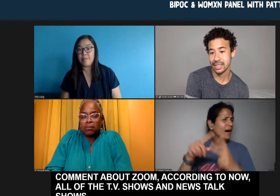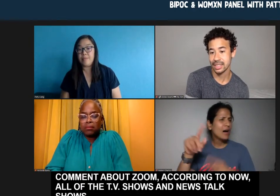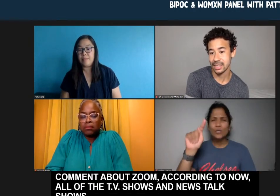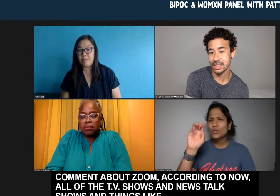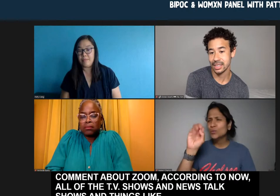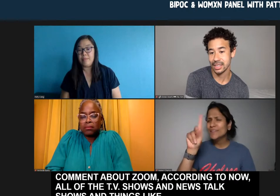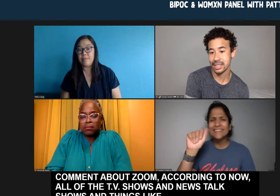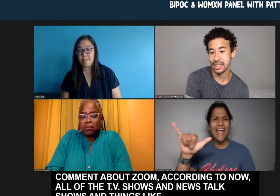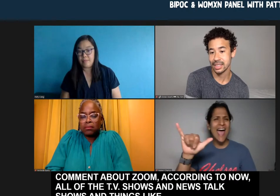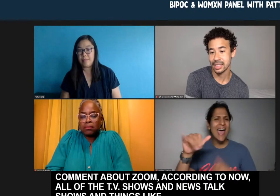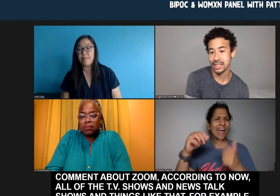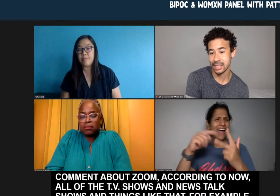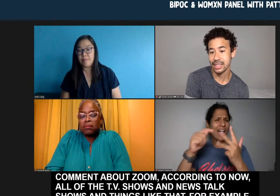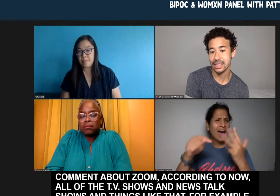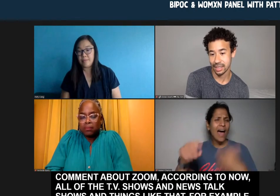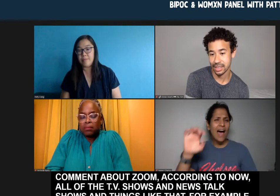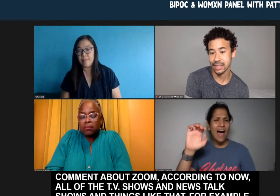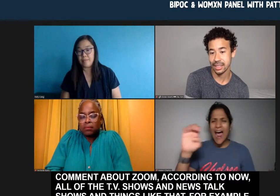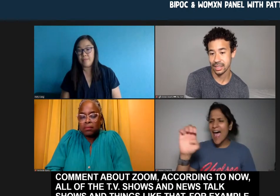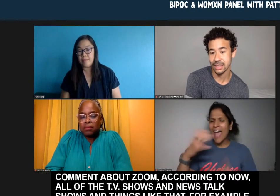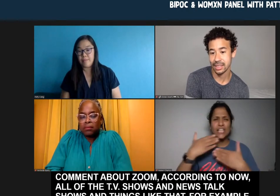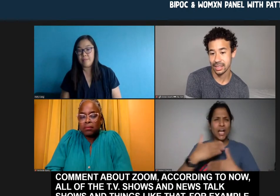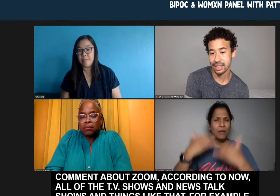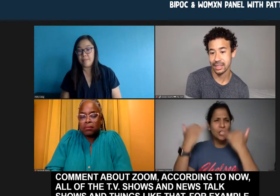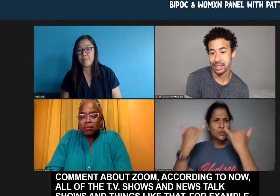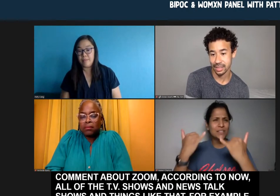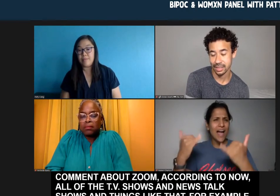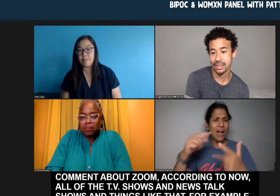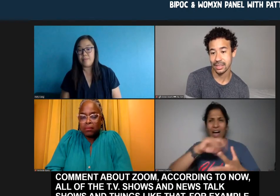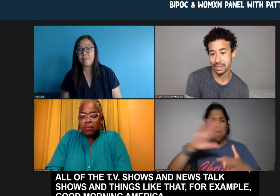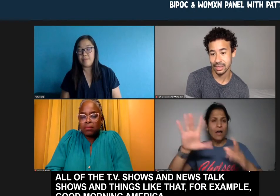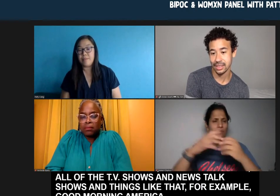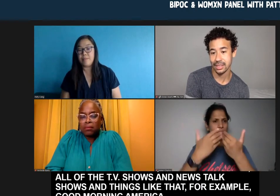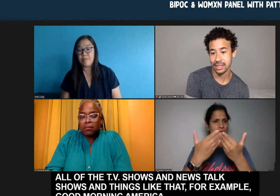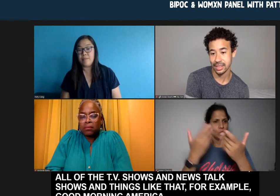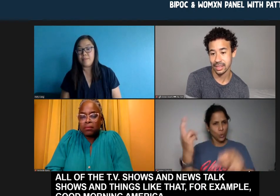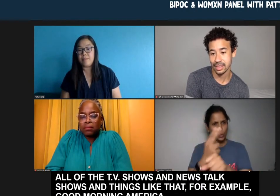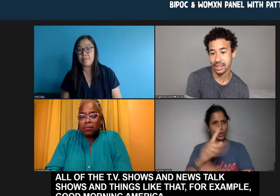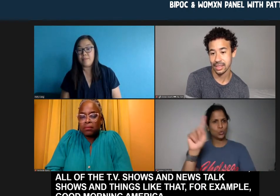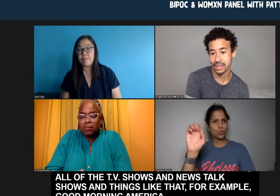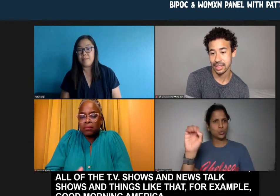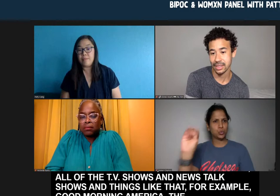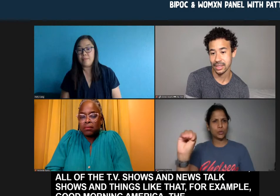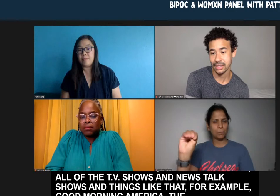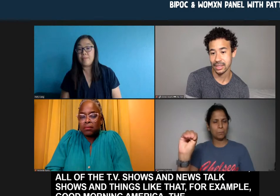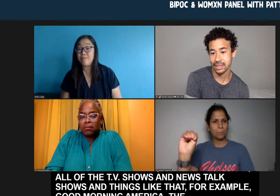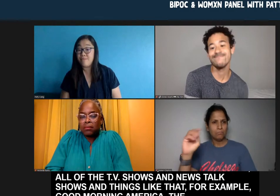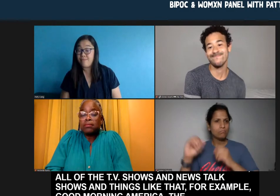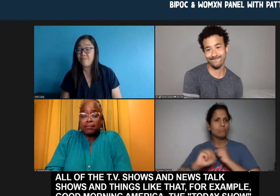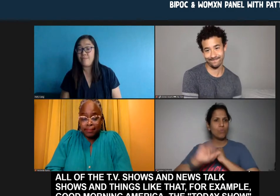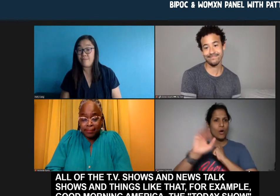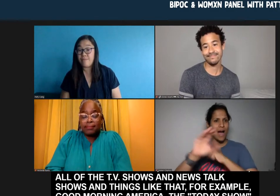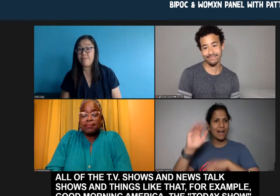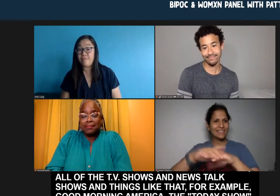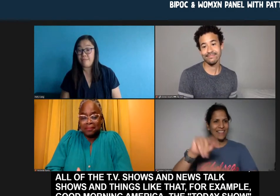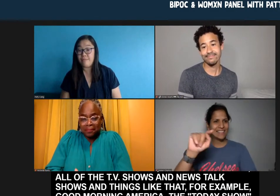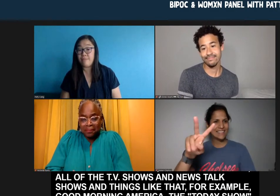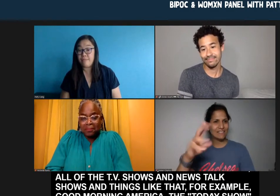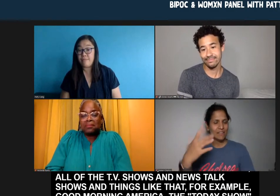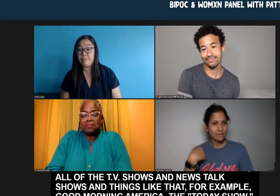America, the Today Show, E-Entertainment, all of those, they are using Zoom now.